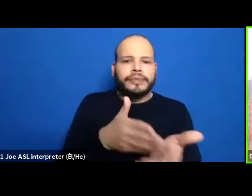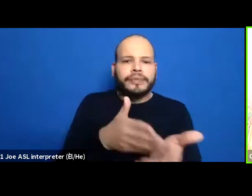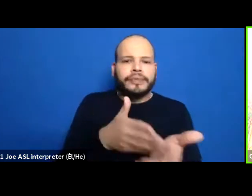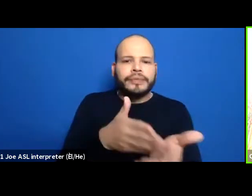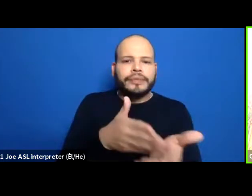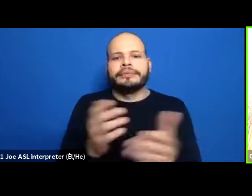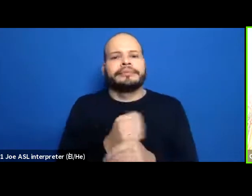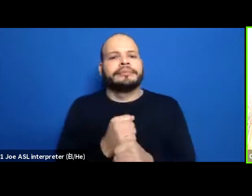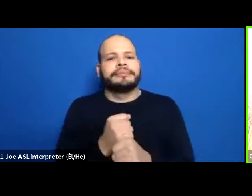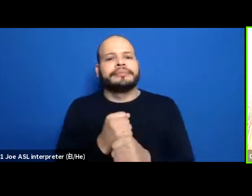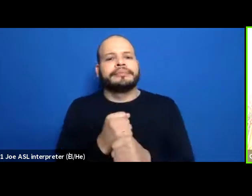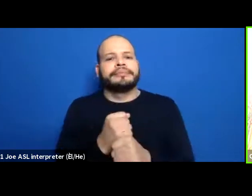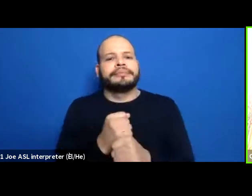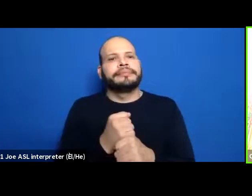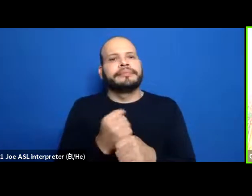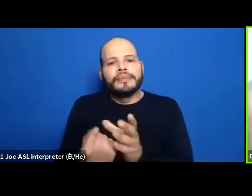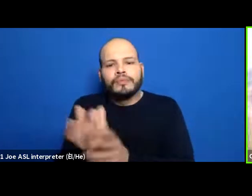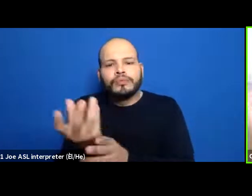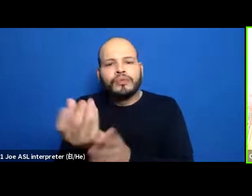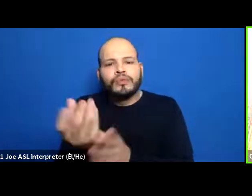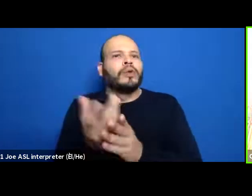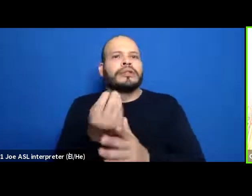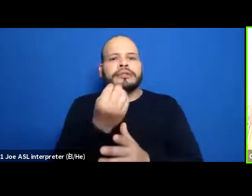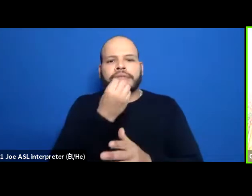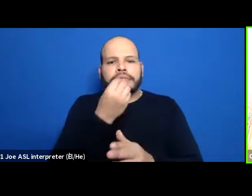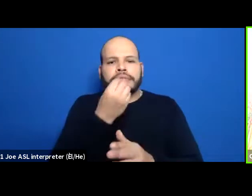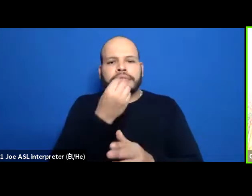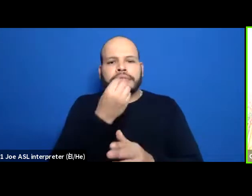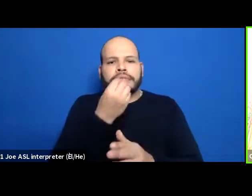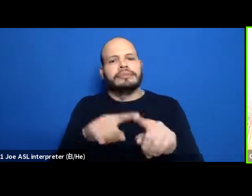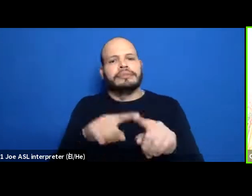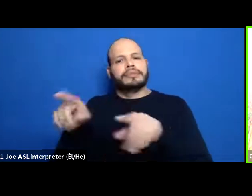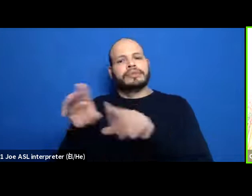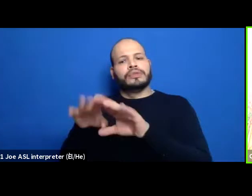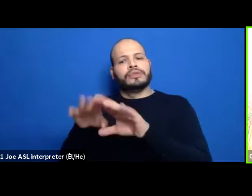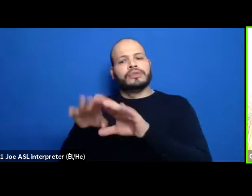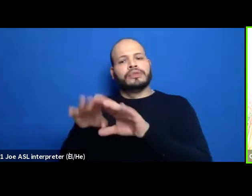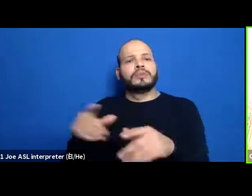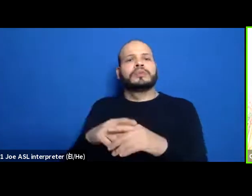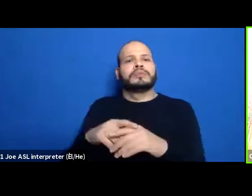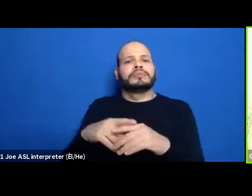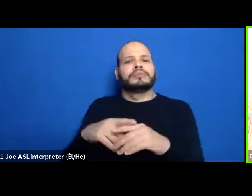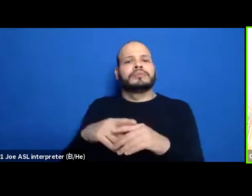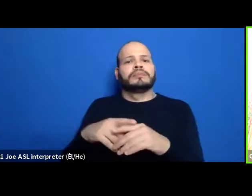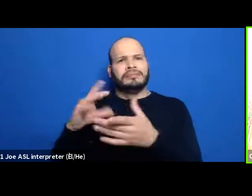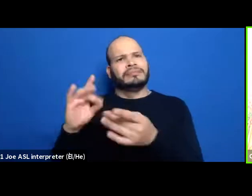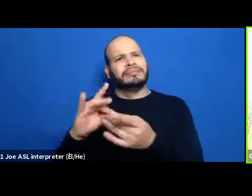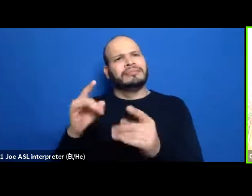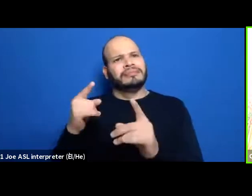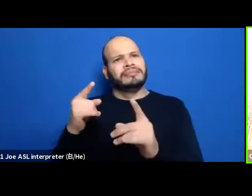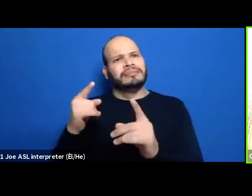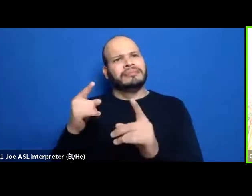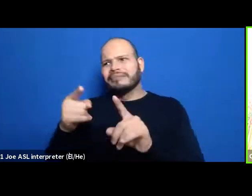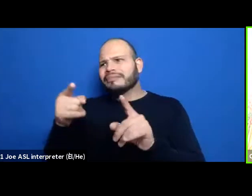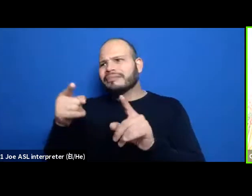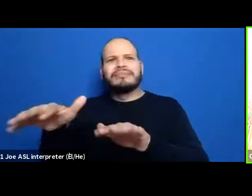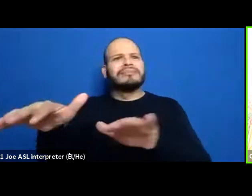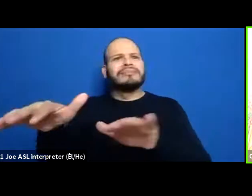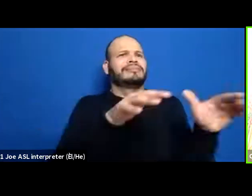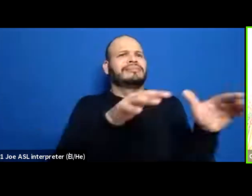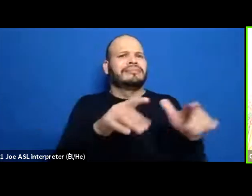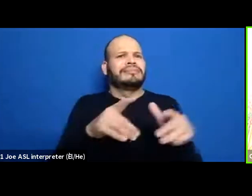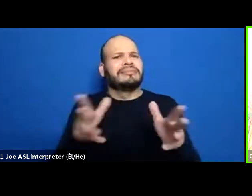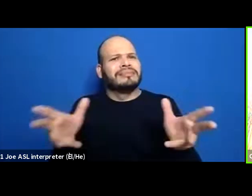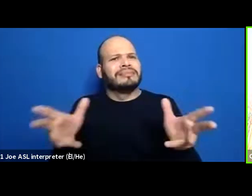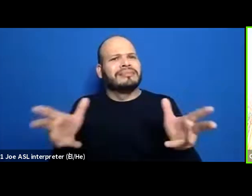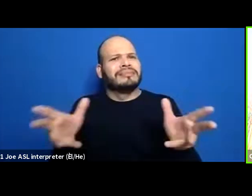think about and imagine all the different animal species out there, right? I'm still a person that walks around with jeans with grass stains on